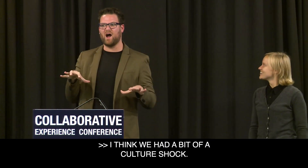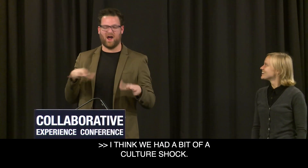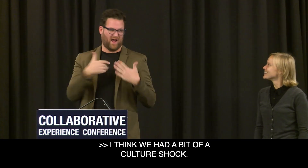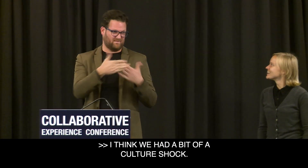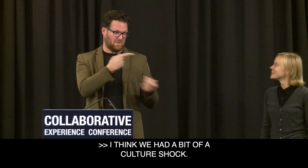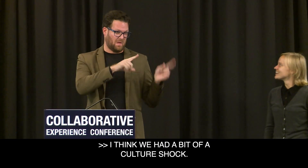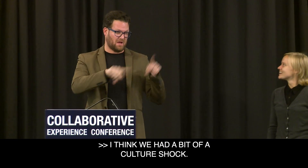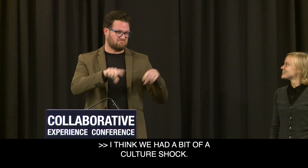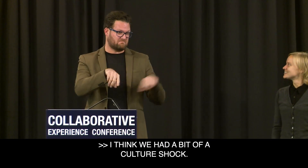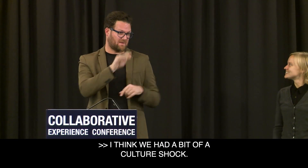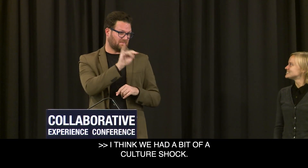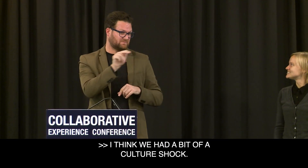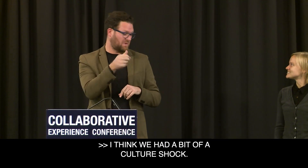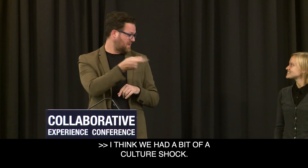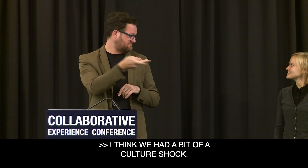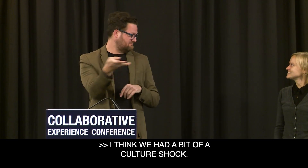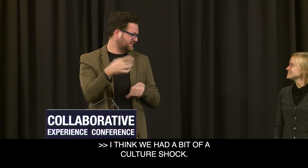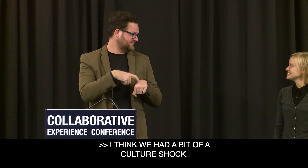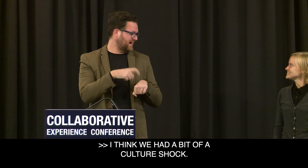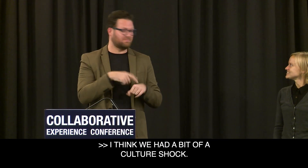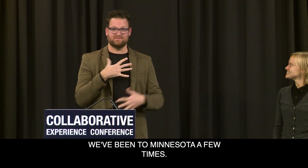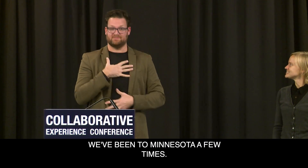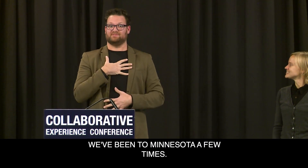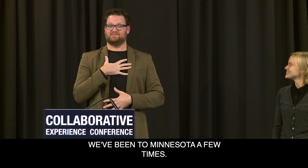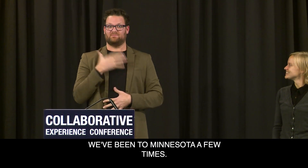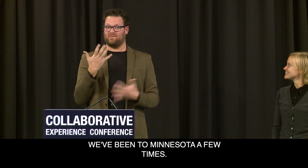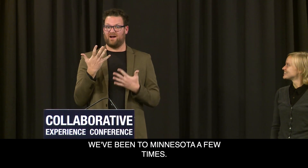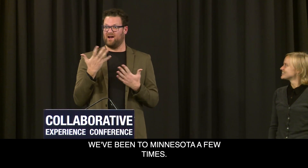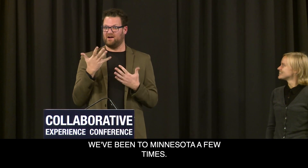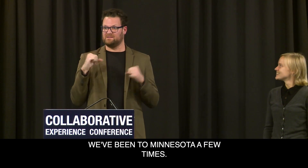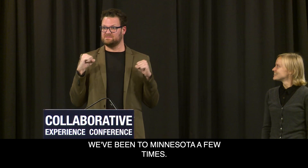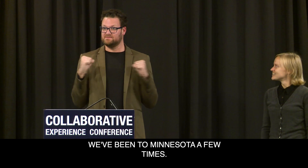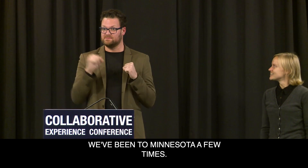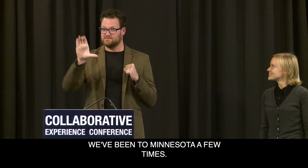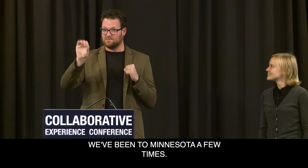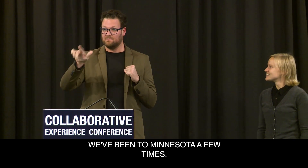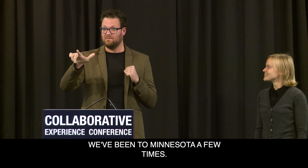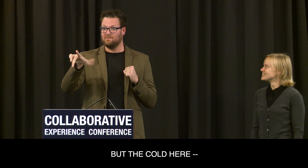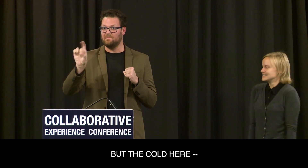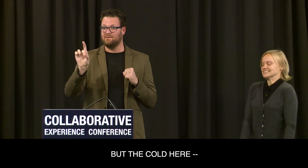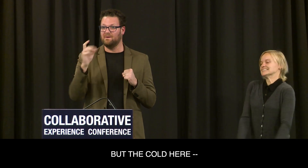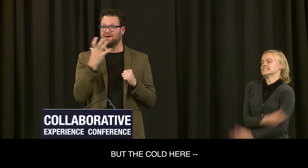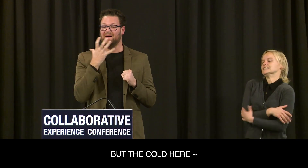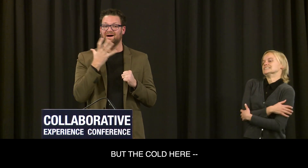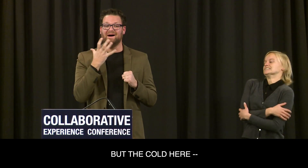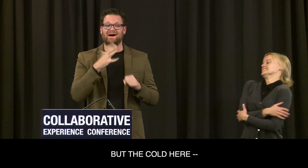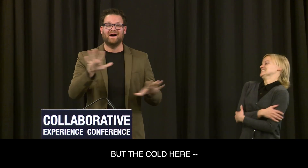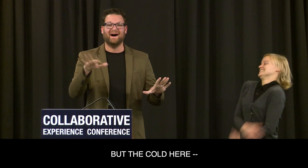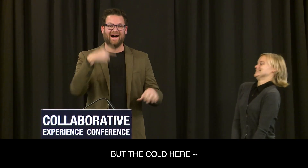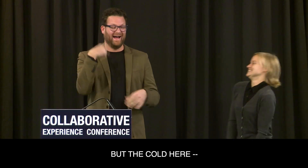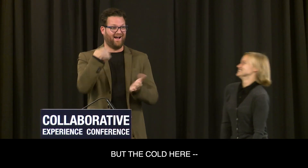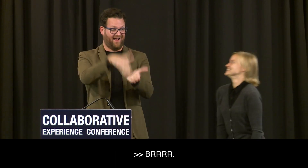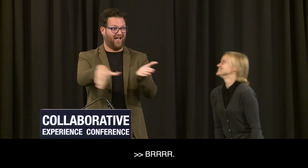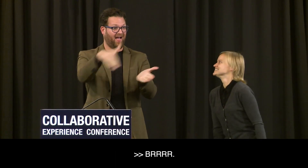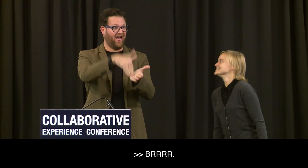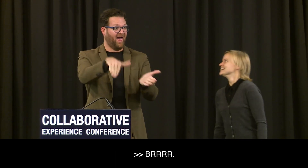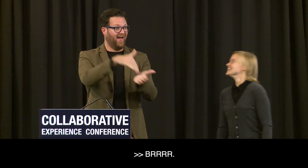I think we had a bit of a culture shock. We've been to Minnesota a few times, but the cold here,